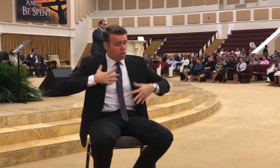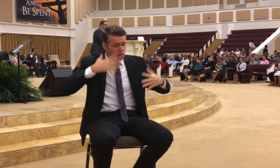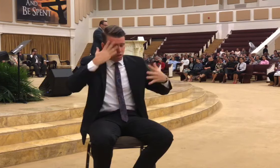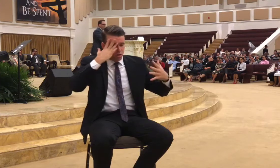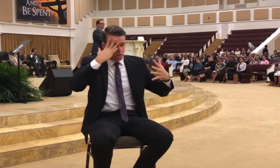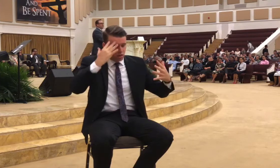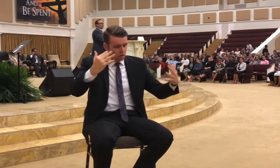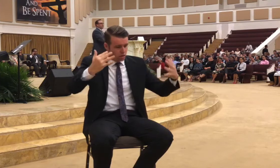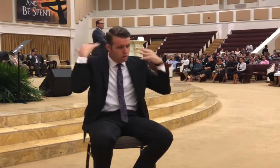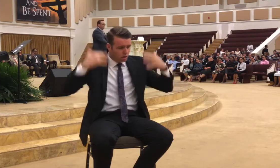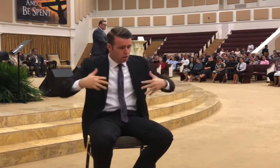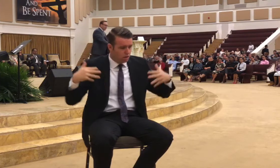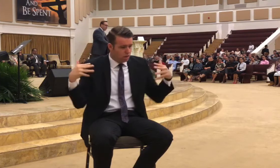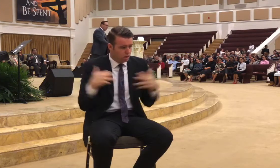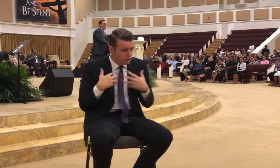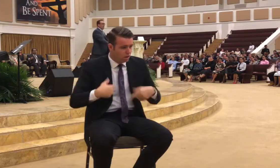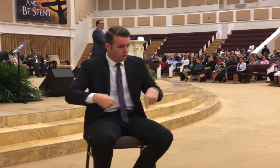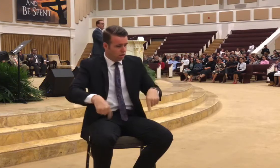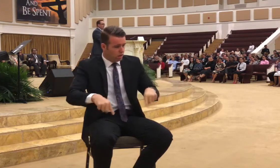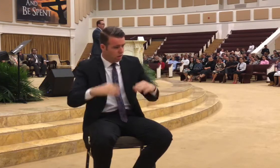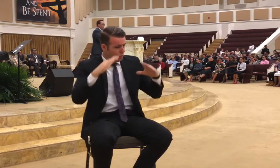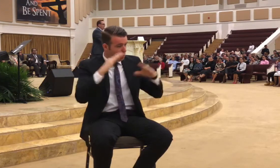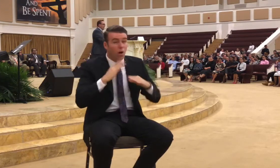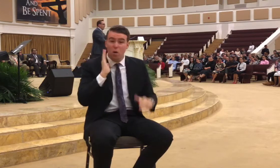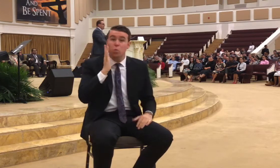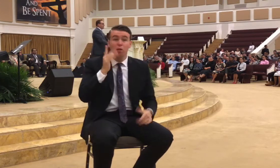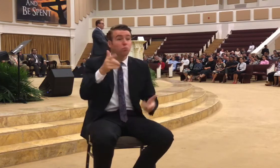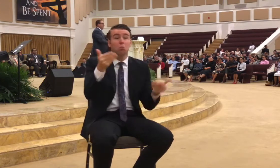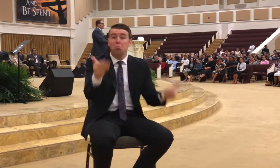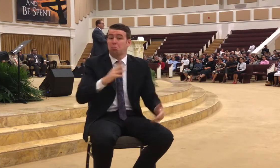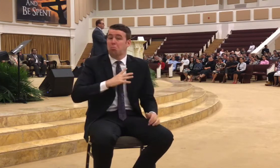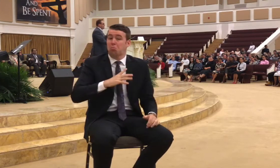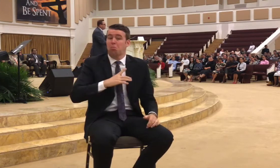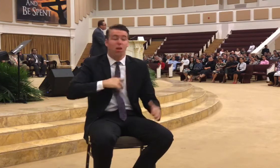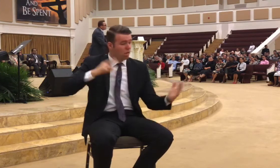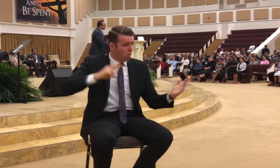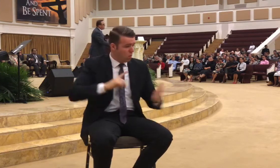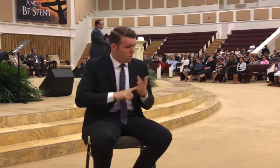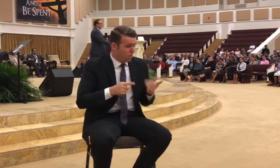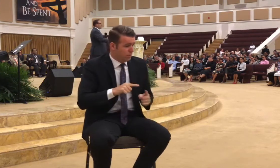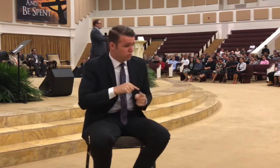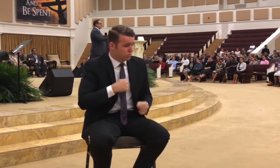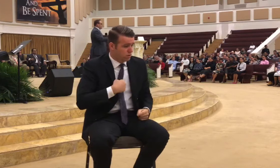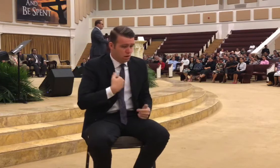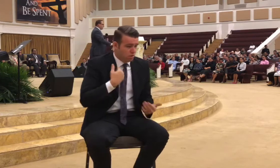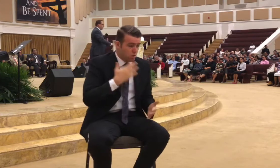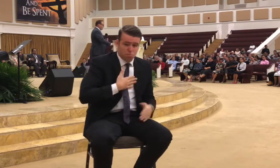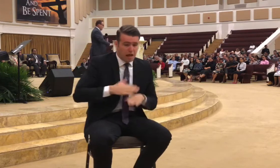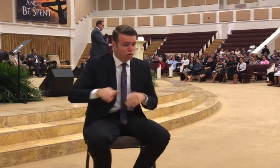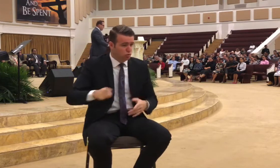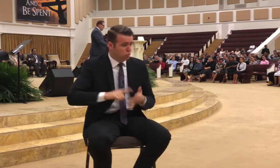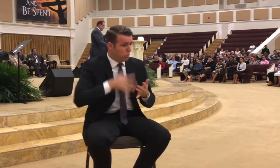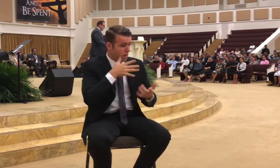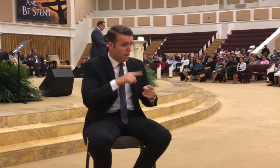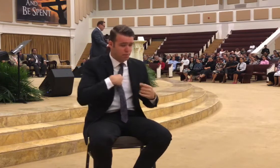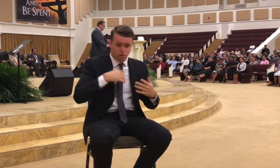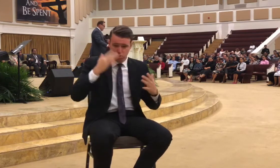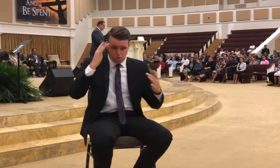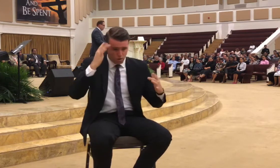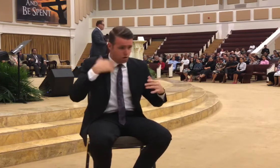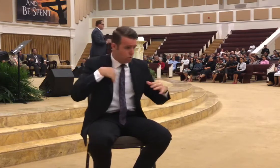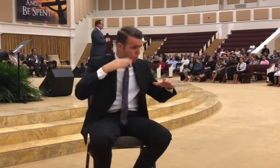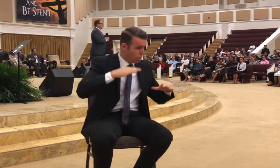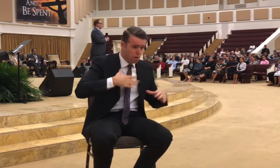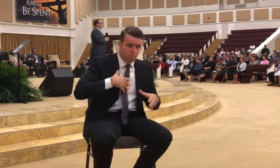so fretful, and you will be so worried about what's going to happen to you and to your children and your